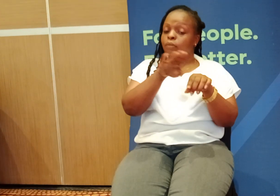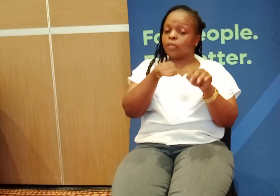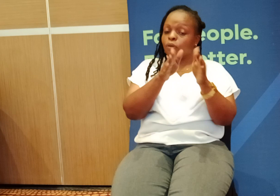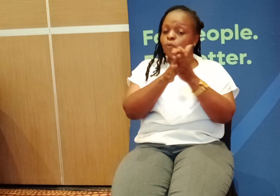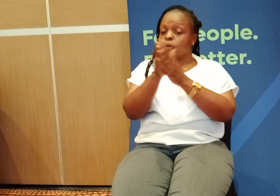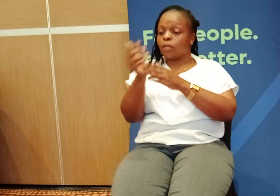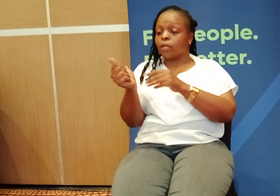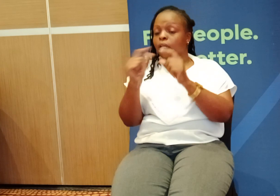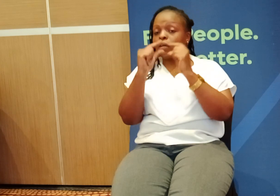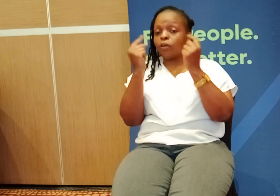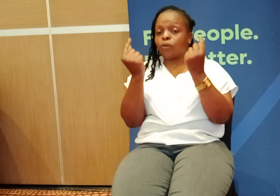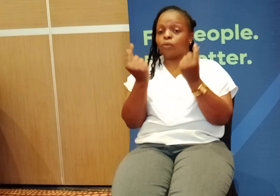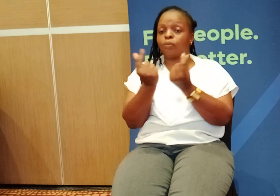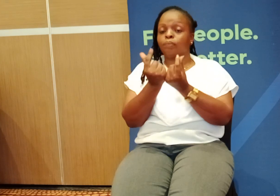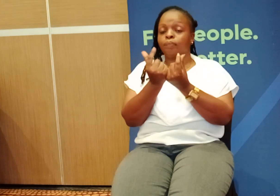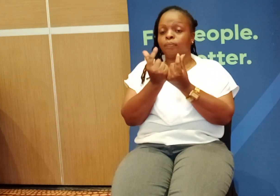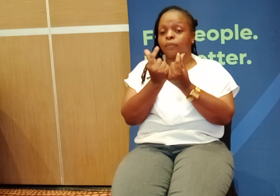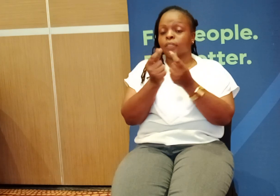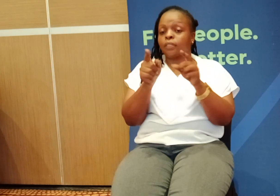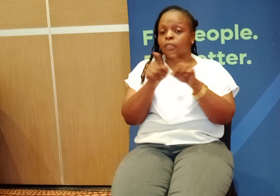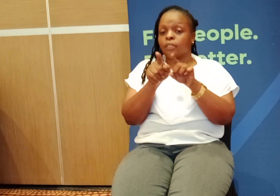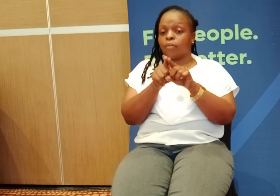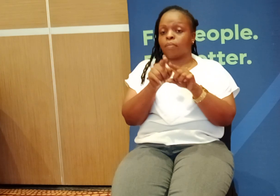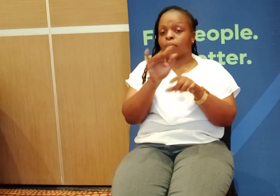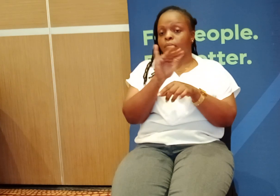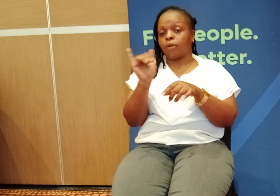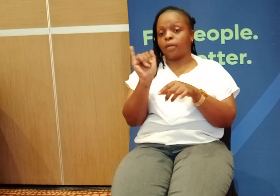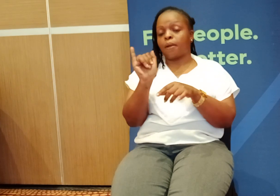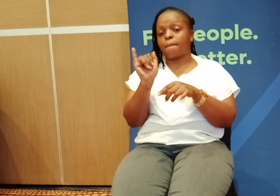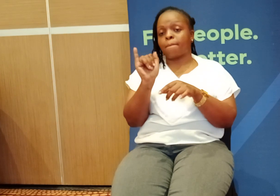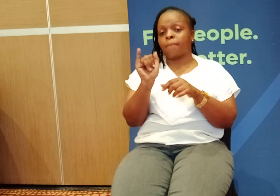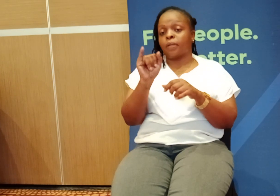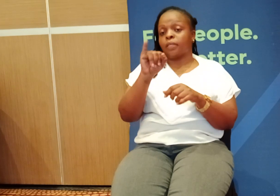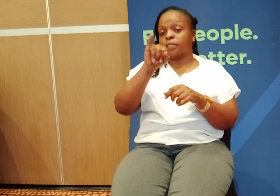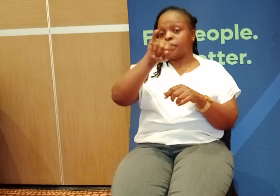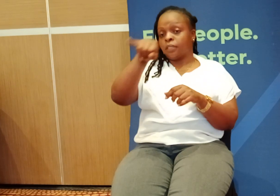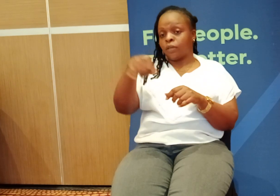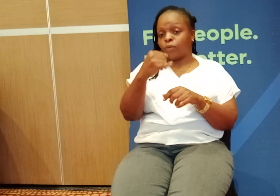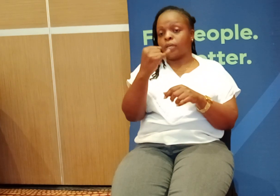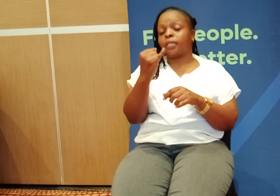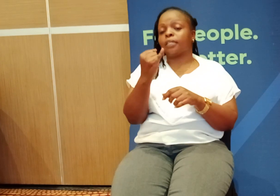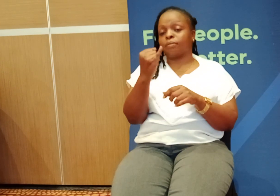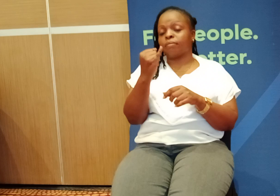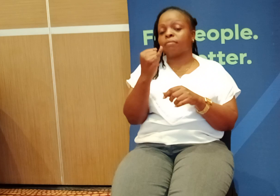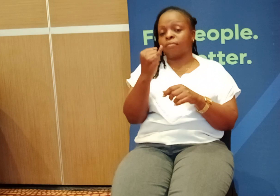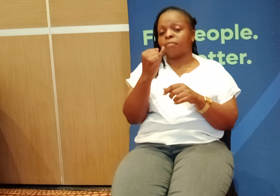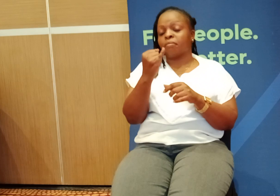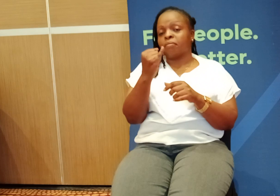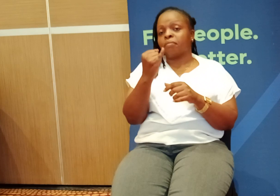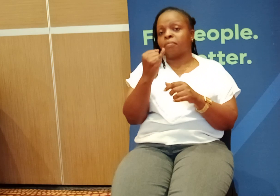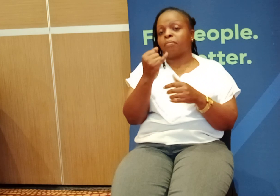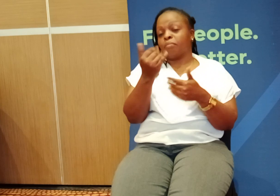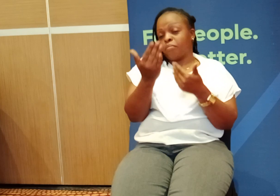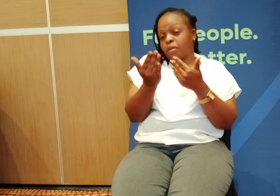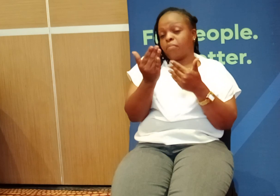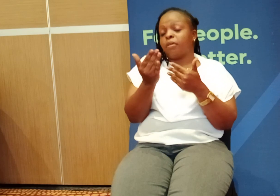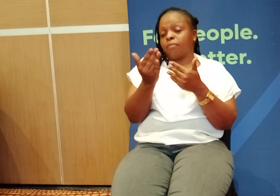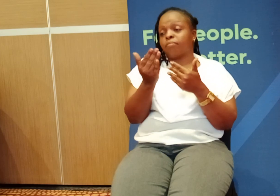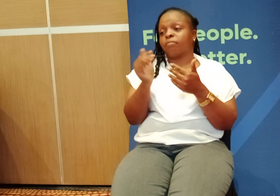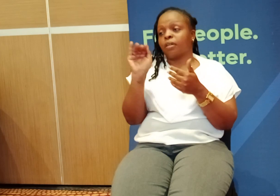group by January, if I'm not wrong, worst case scenario, David, yeah? And